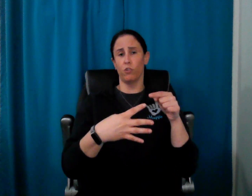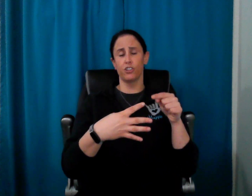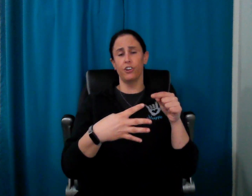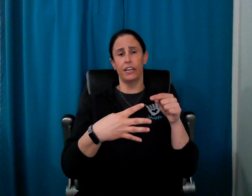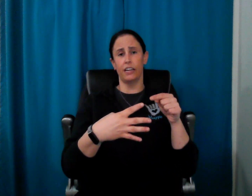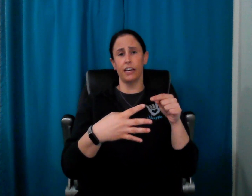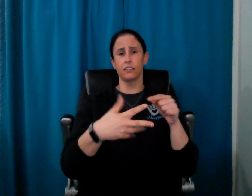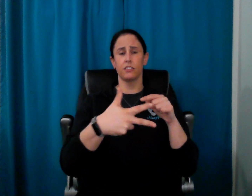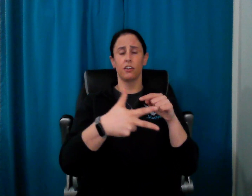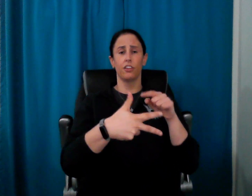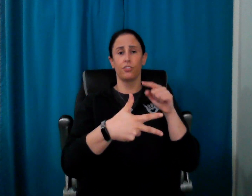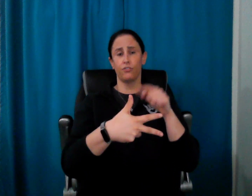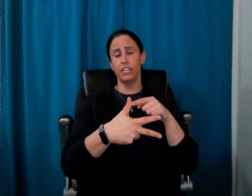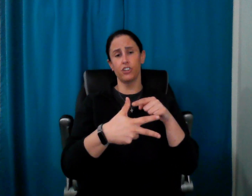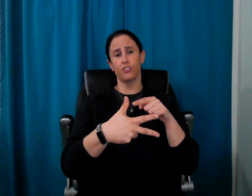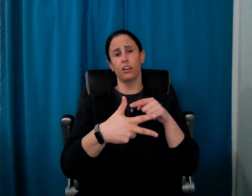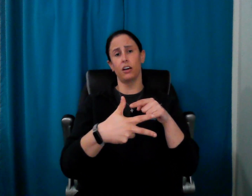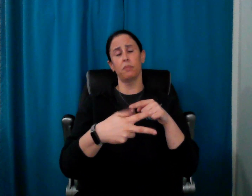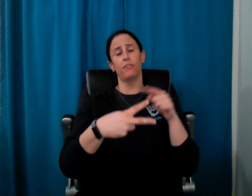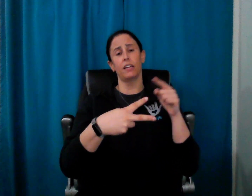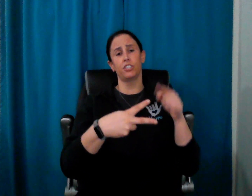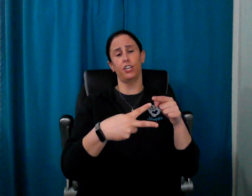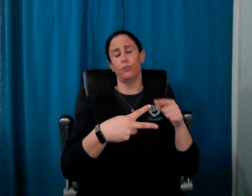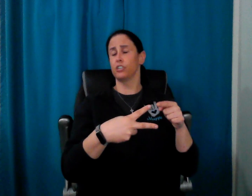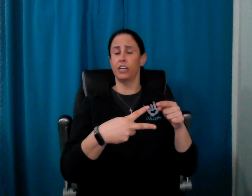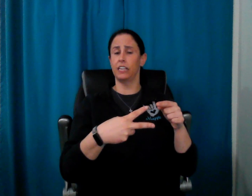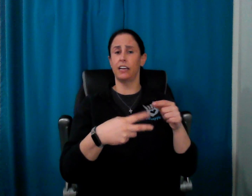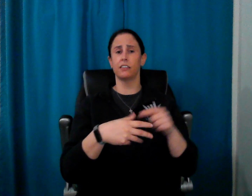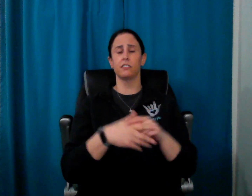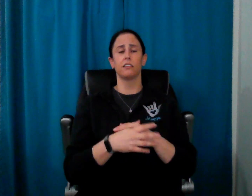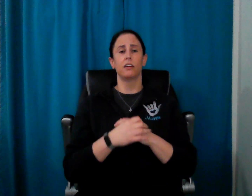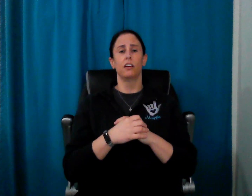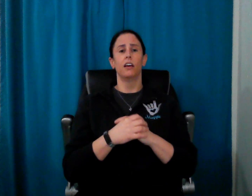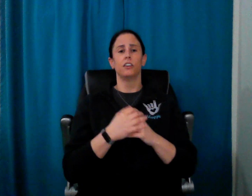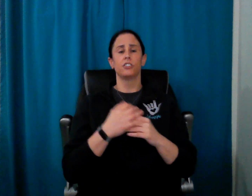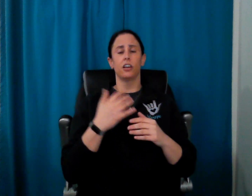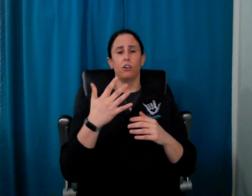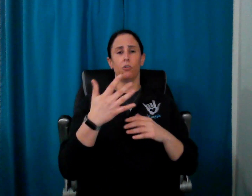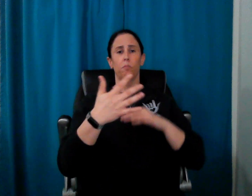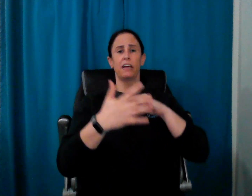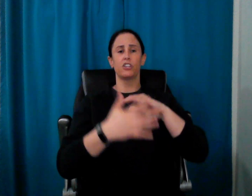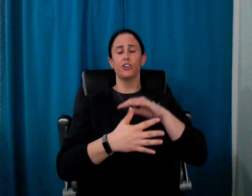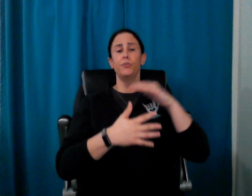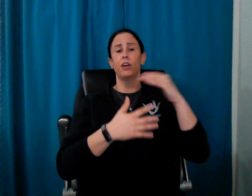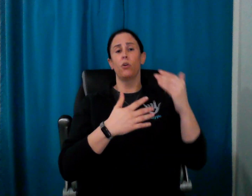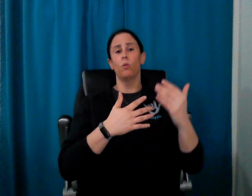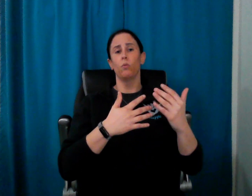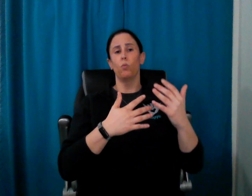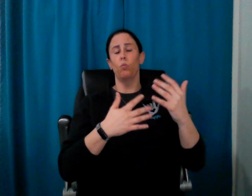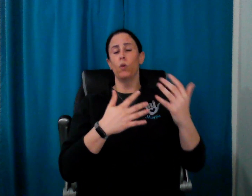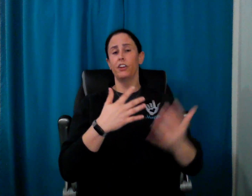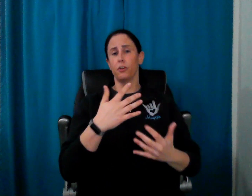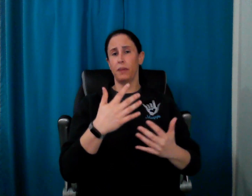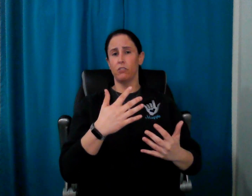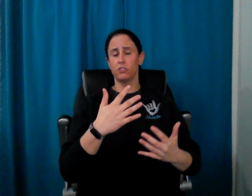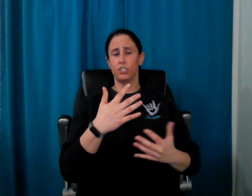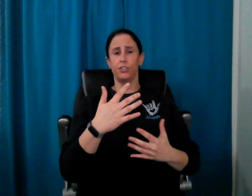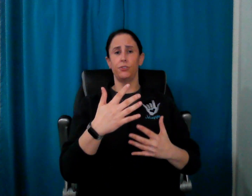is your index. 3 is your thumb, and then 2 is your index. So make sure you know what you're about